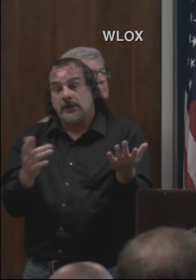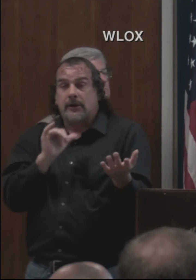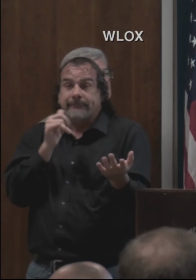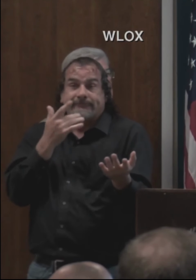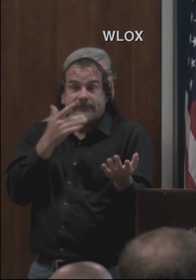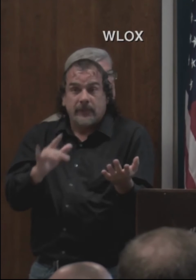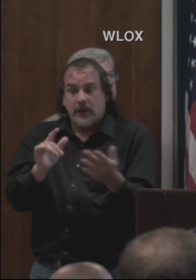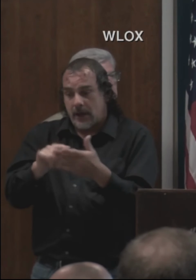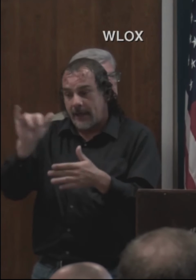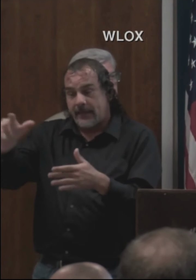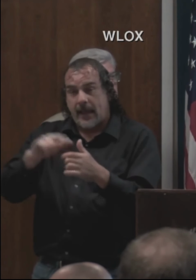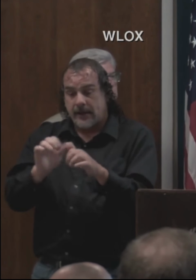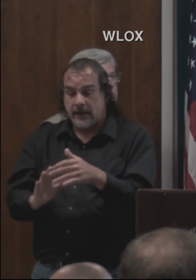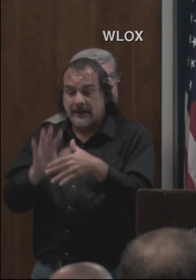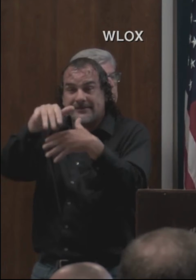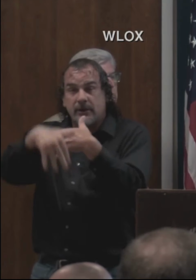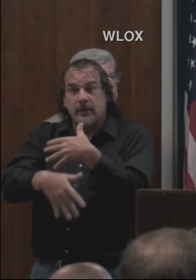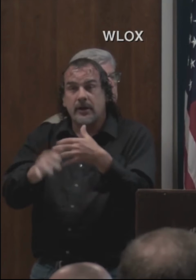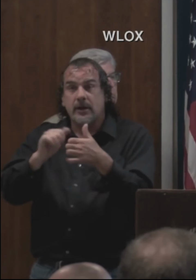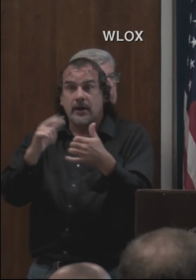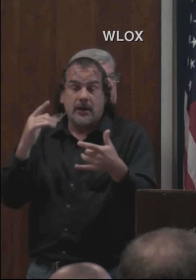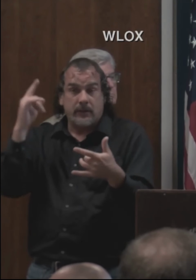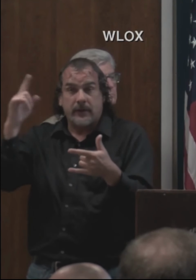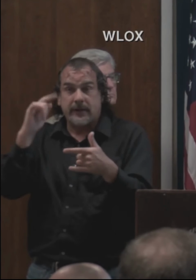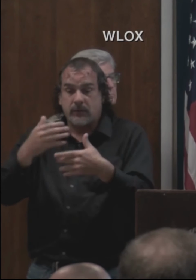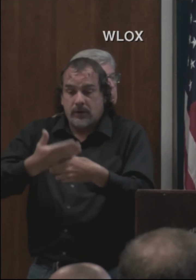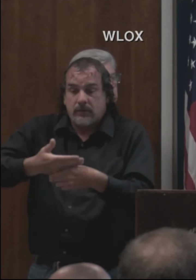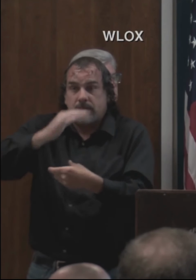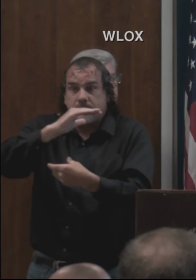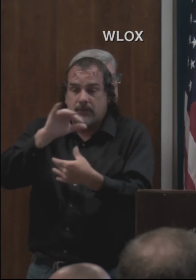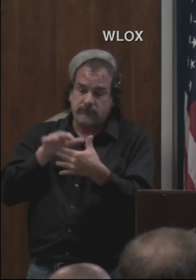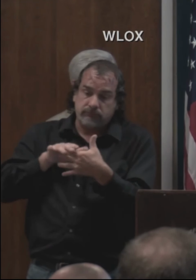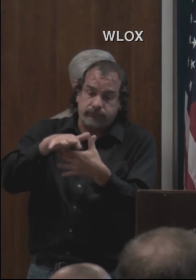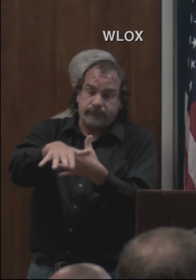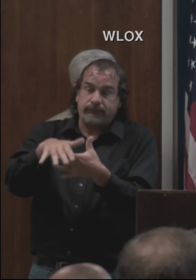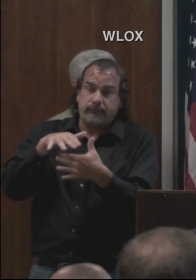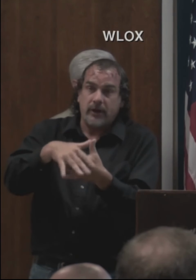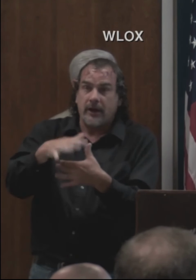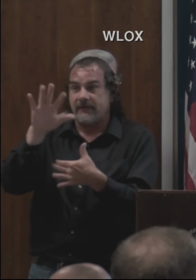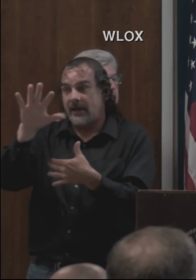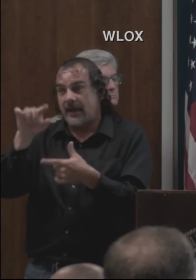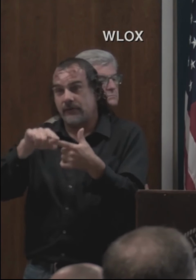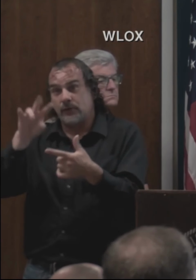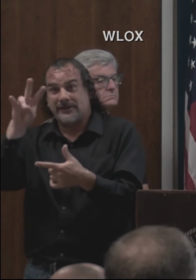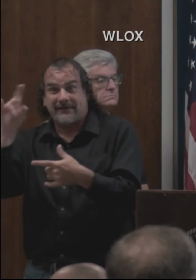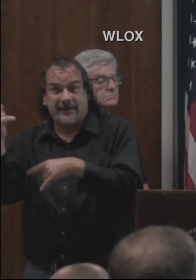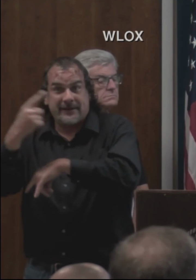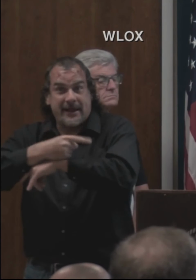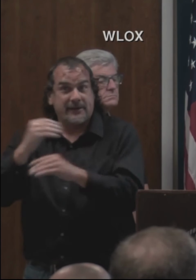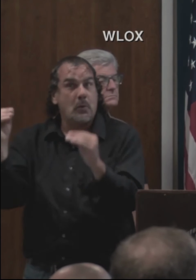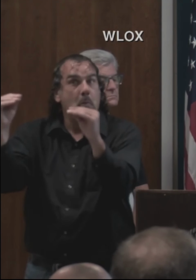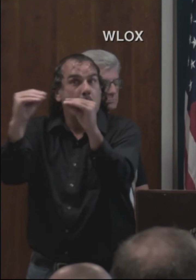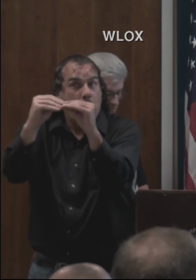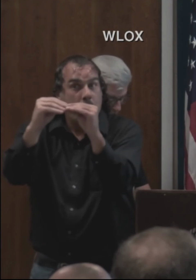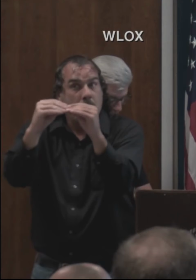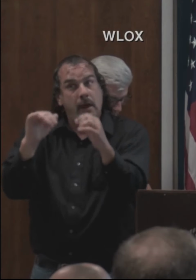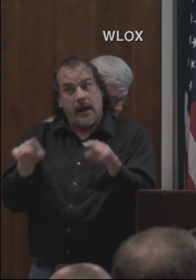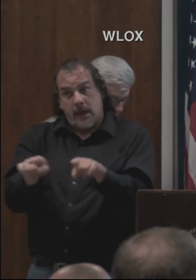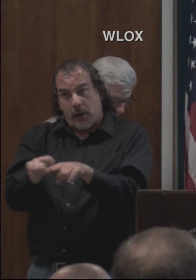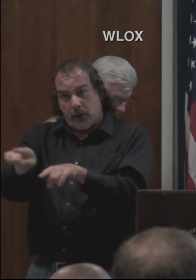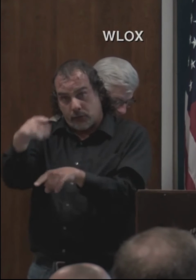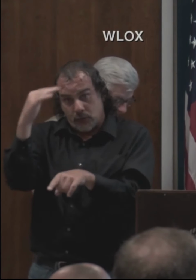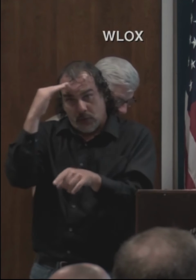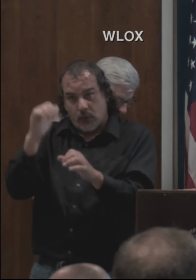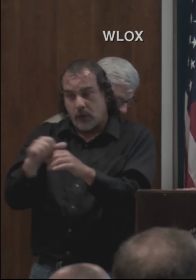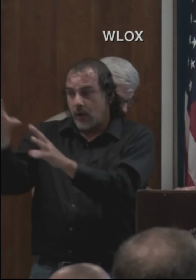Bonnie Carey Spillway looks like it may unfortunately be open and continue to be open another 5 to 7 days. As you all know, we're